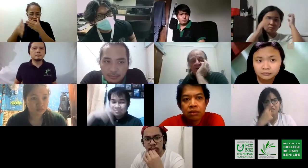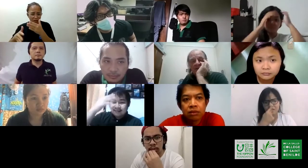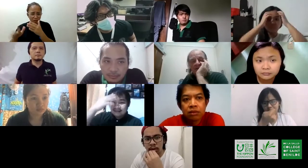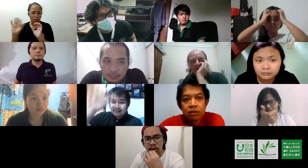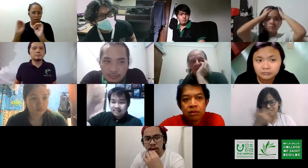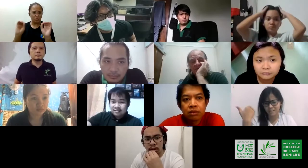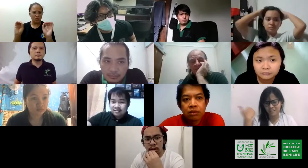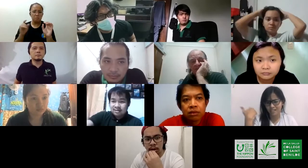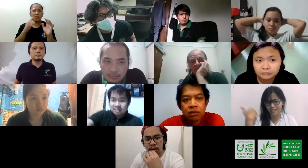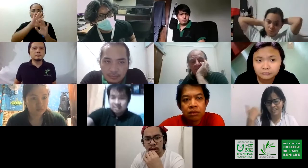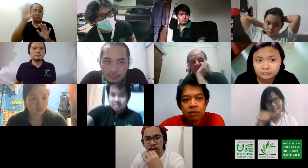discussed.